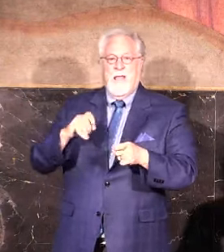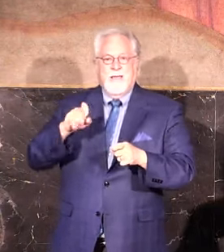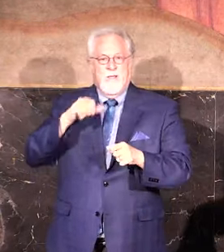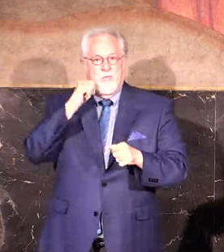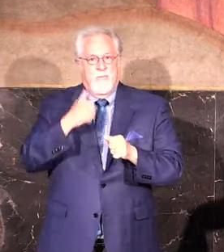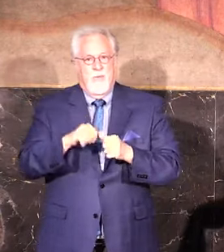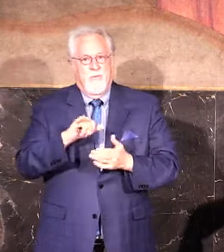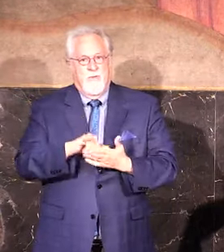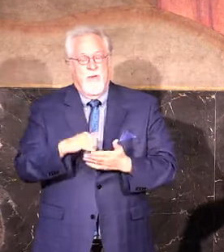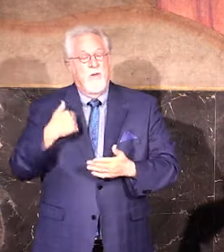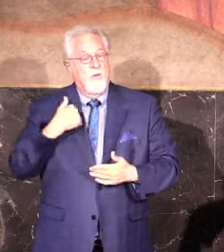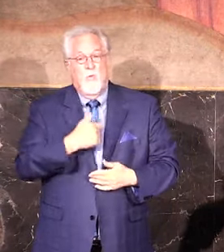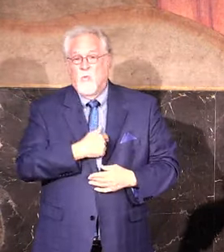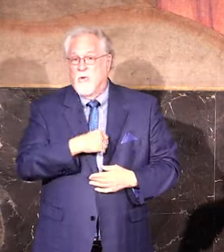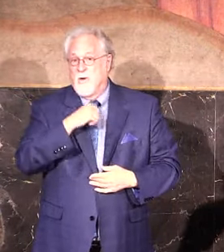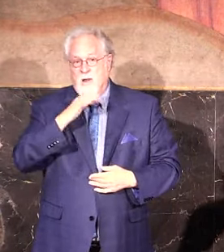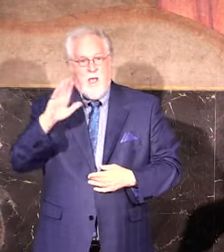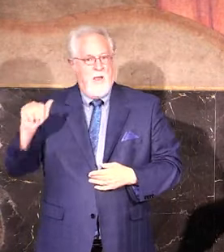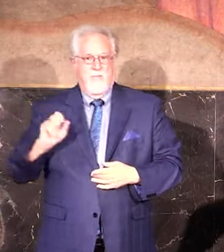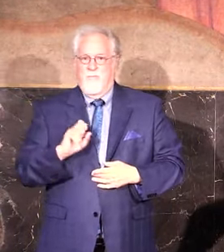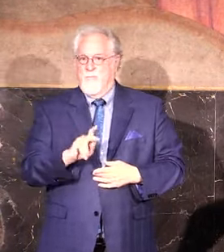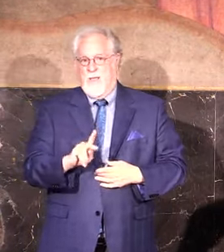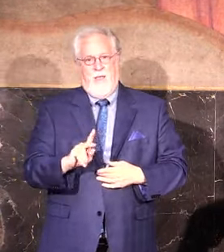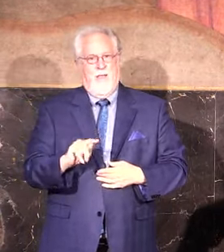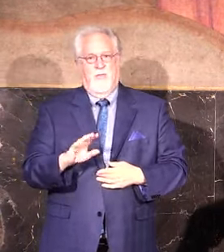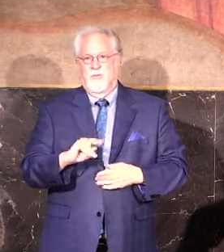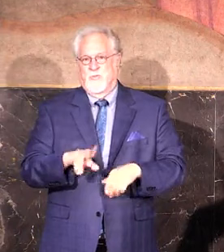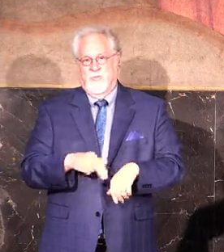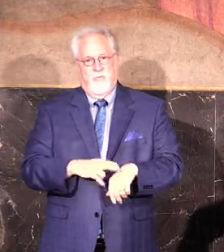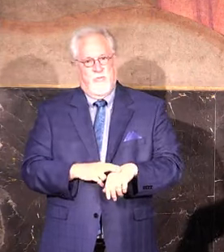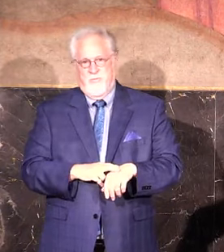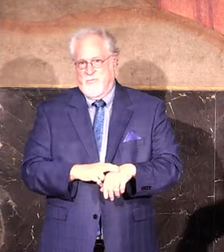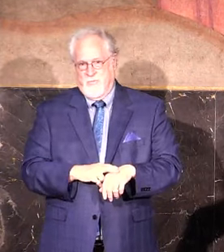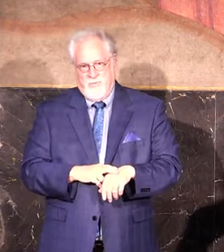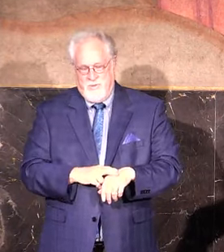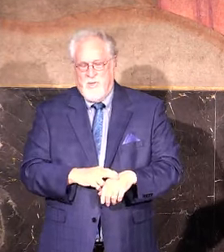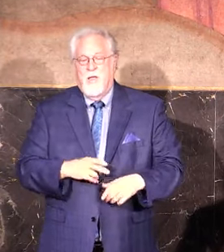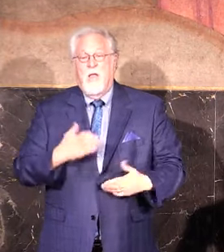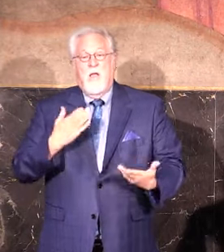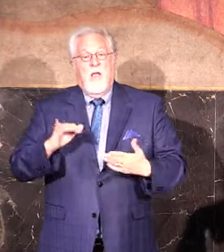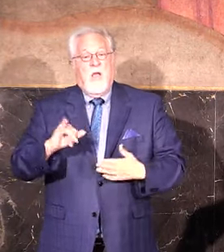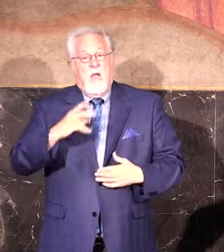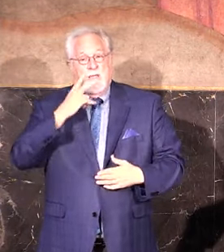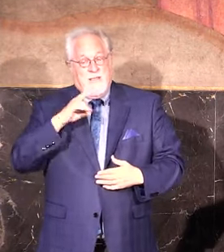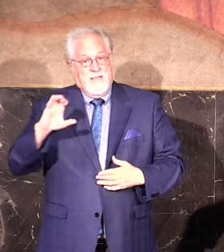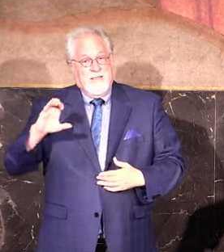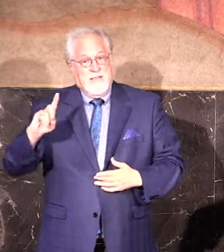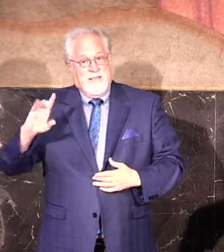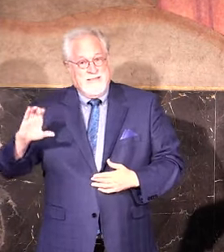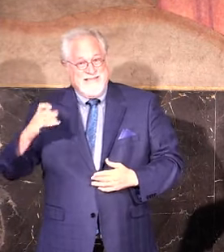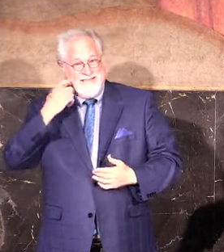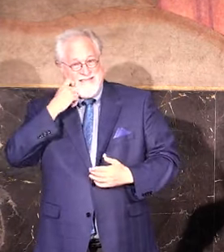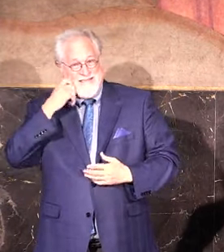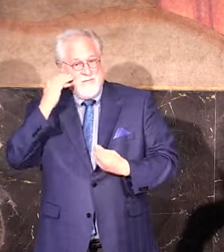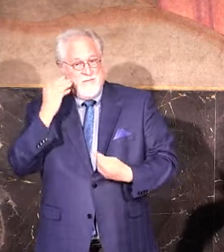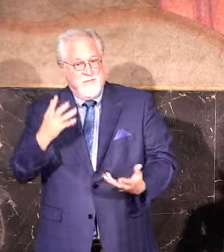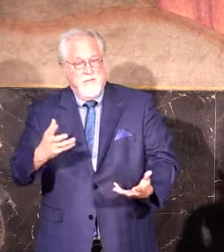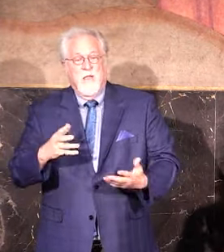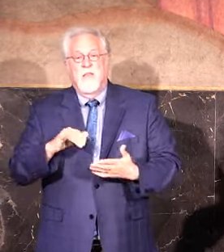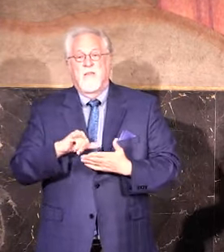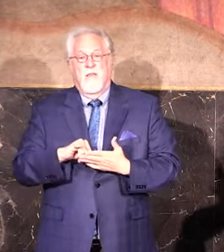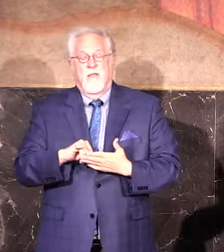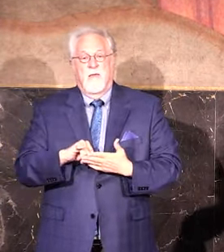that. We're certainly not back to normal. You may have also seen that the CDC recently released information that